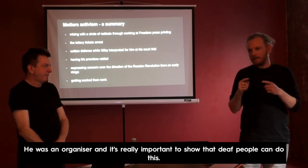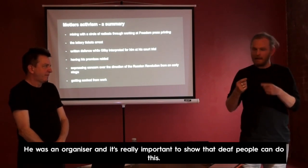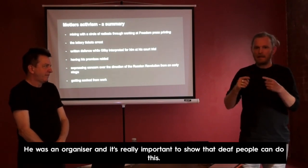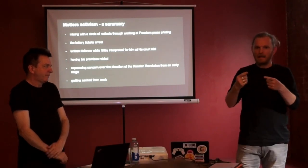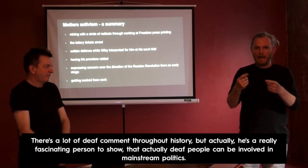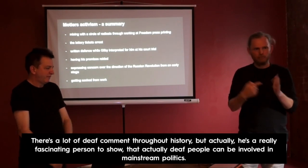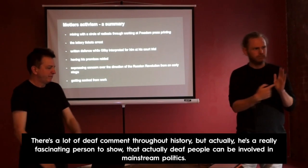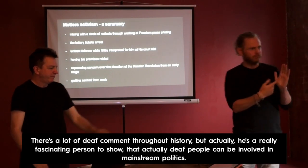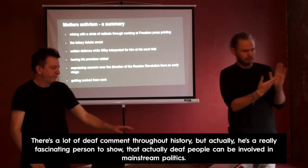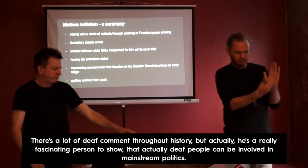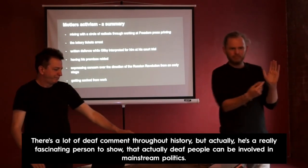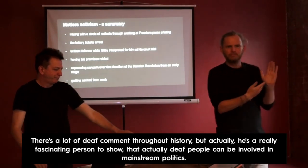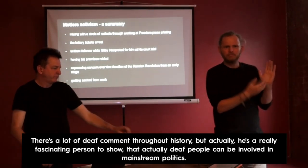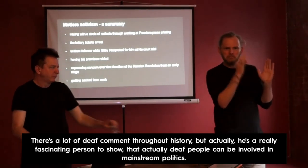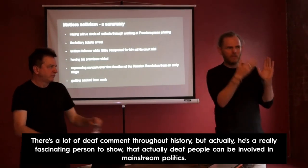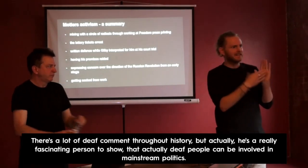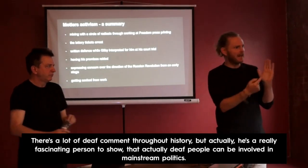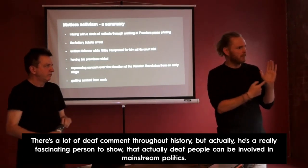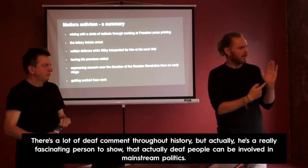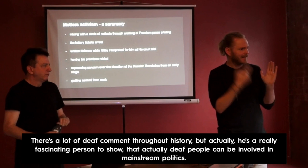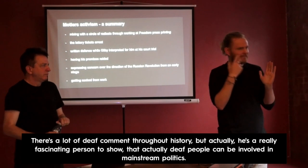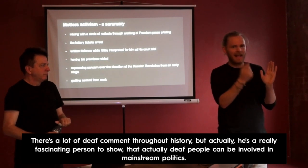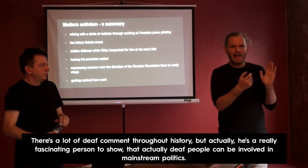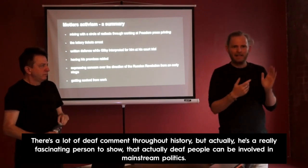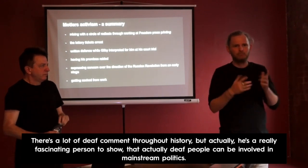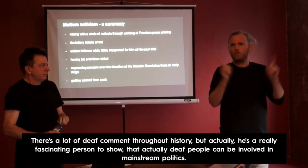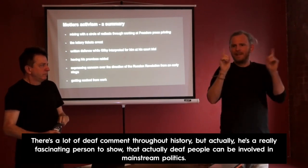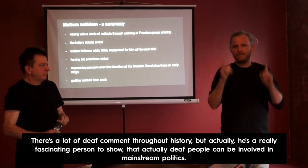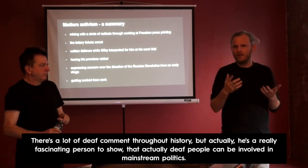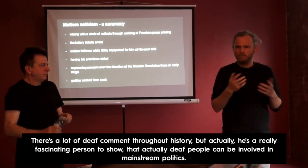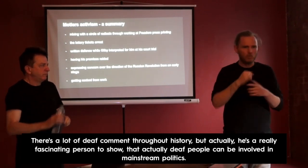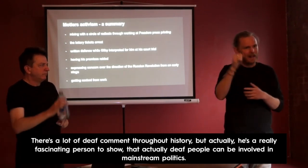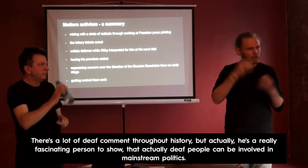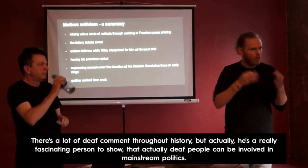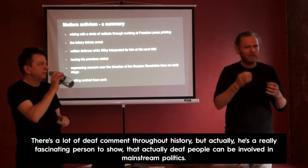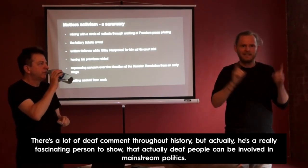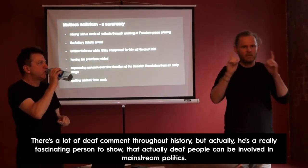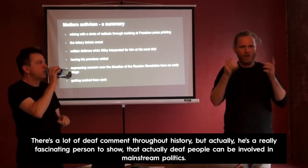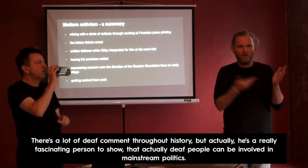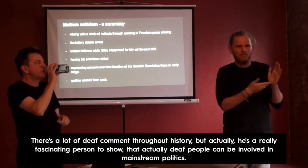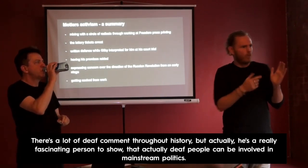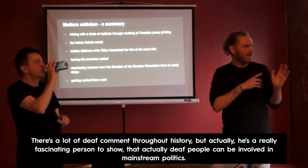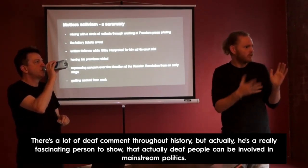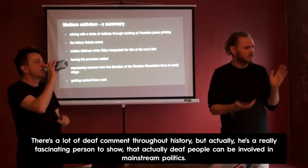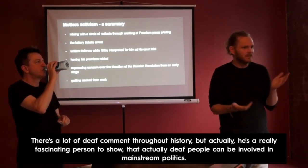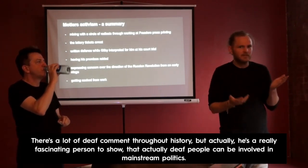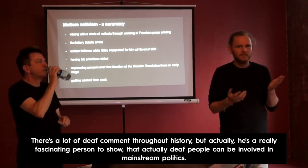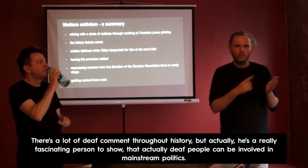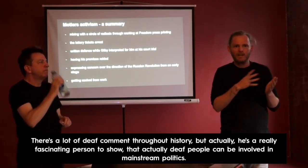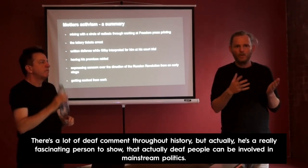this. There's a lot of kind of deaf art throughout history, but actually he's a really fascinating person to show that actually deaf people